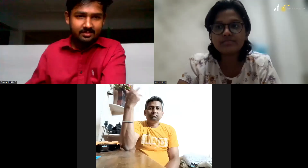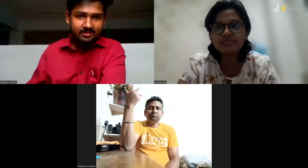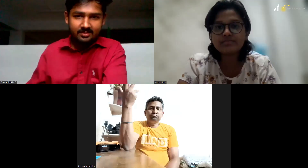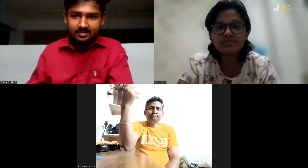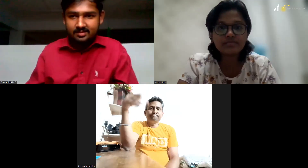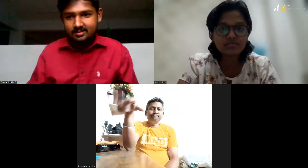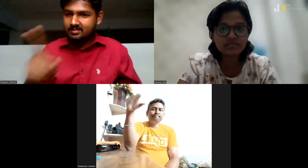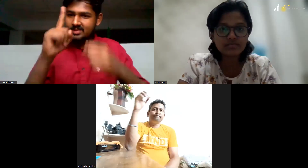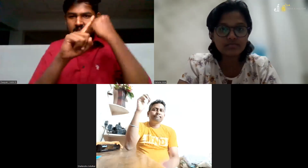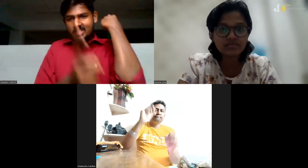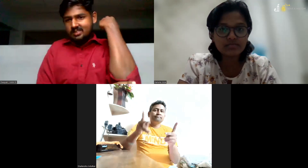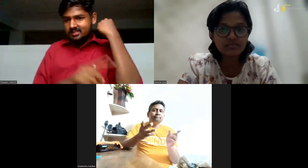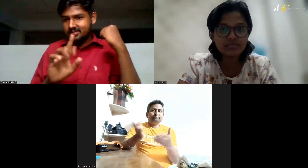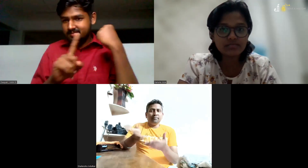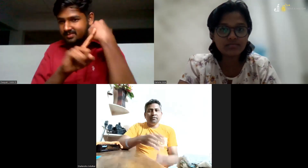please.